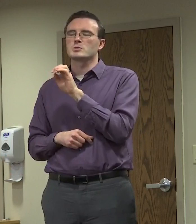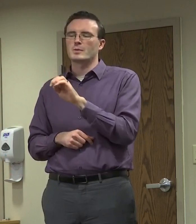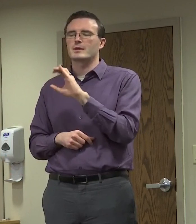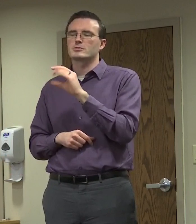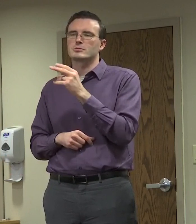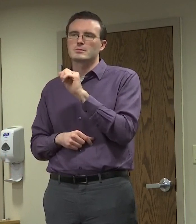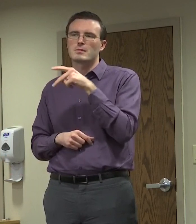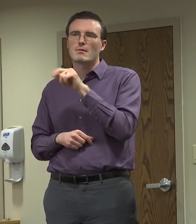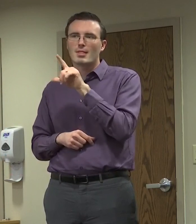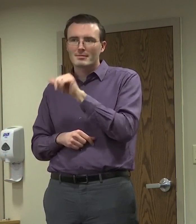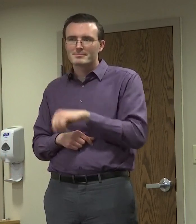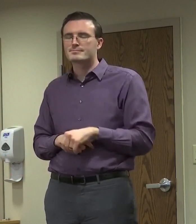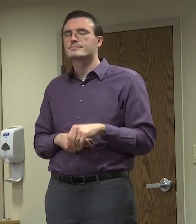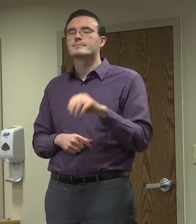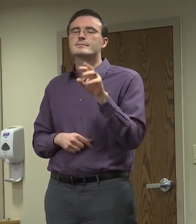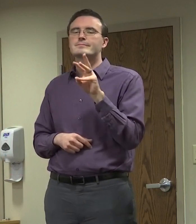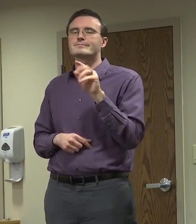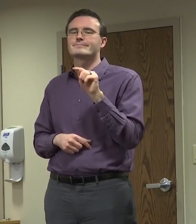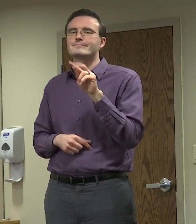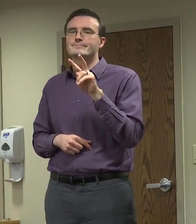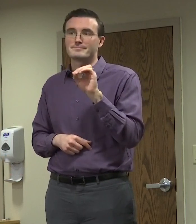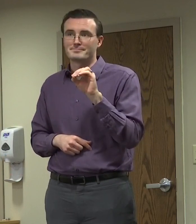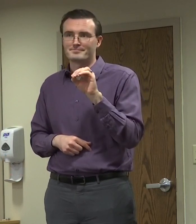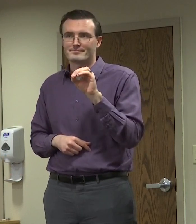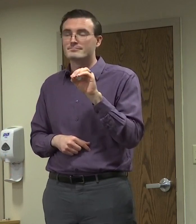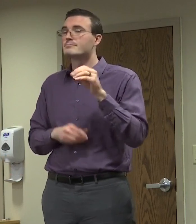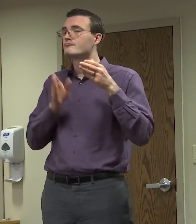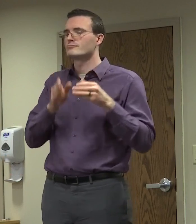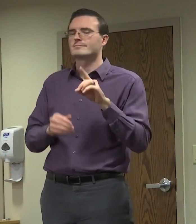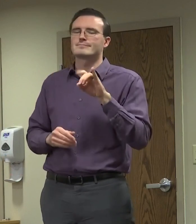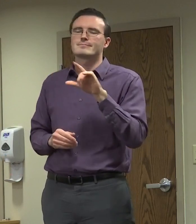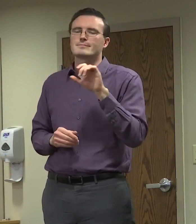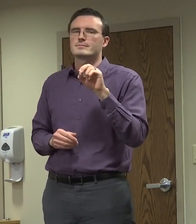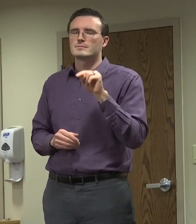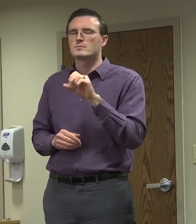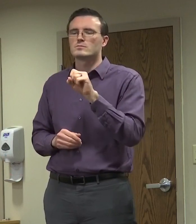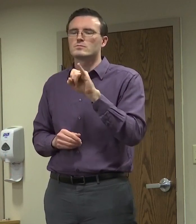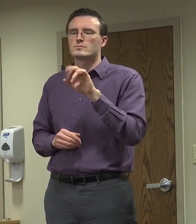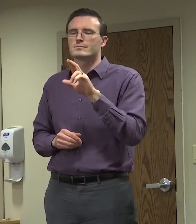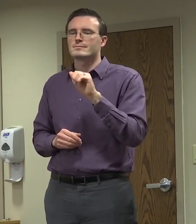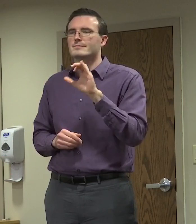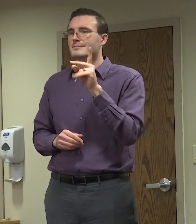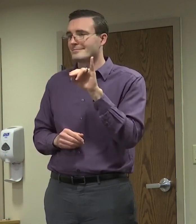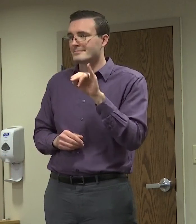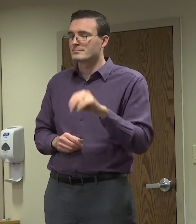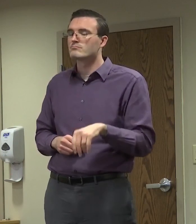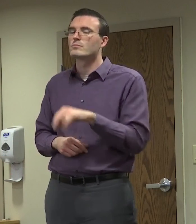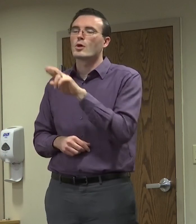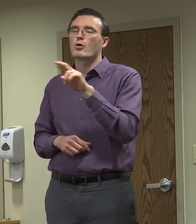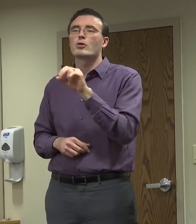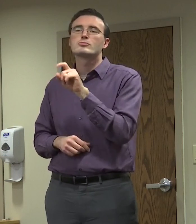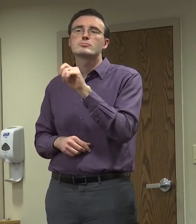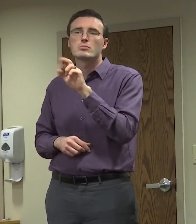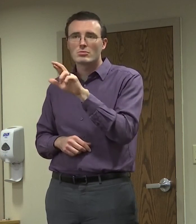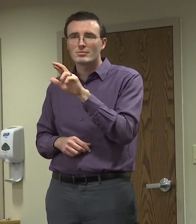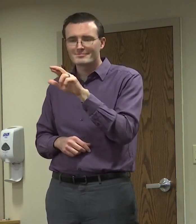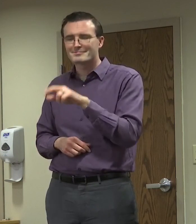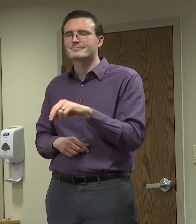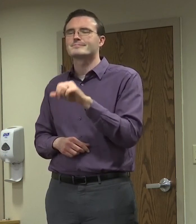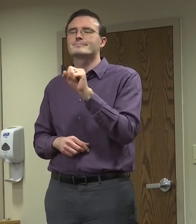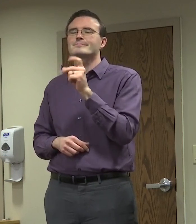From WTVO, we have Dylan Siraki. And from the Rockford Register-Star, we have Scott Yates and Chris